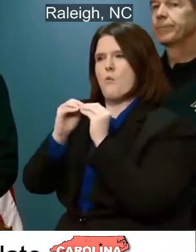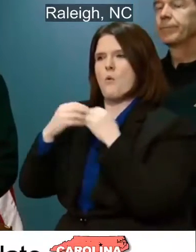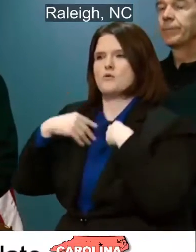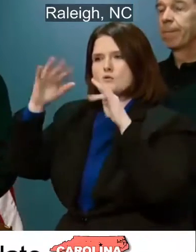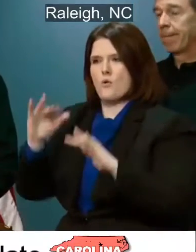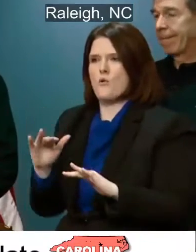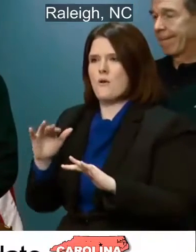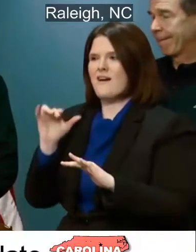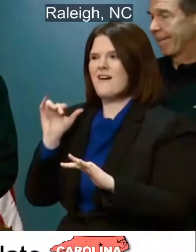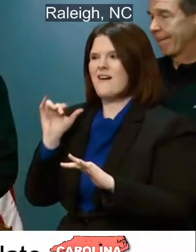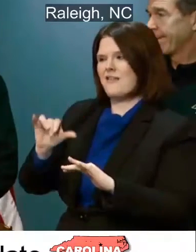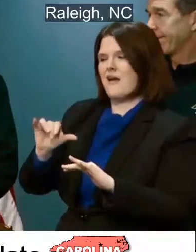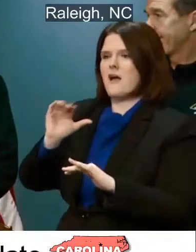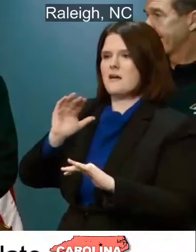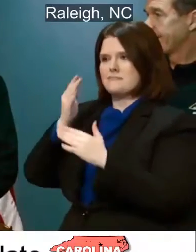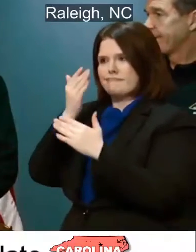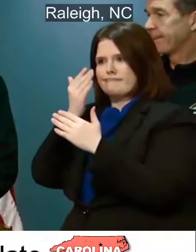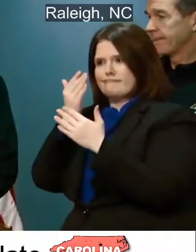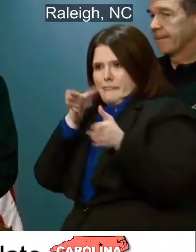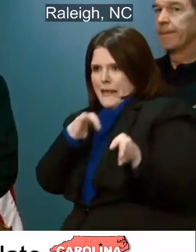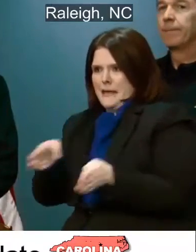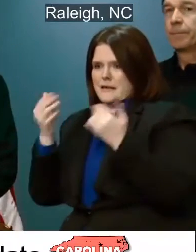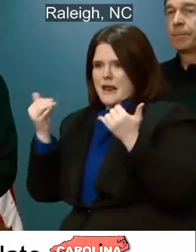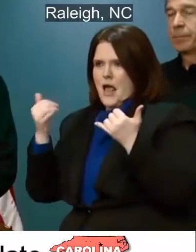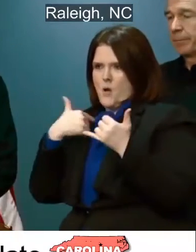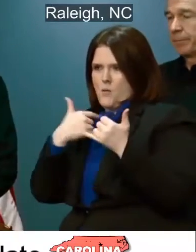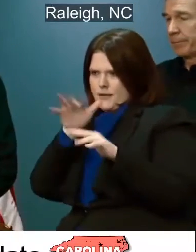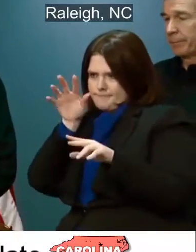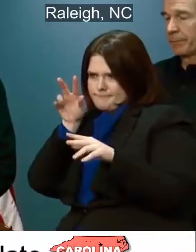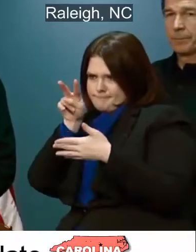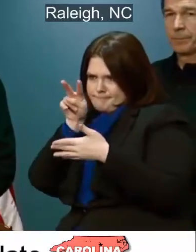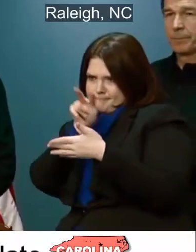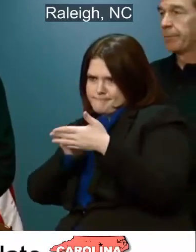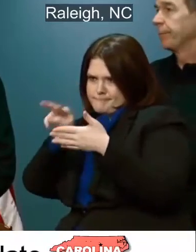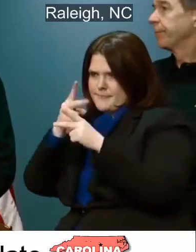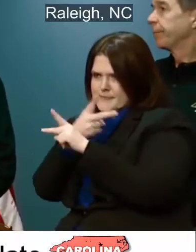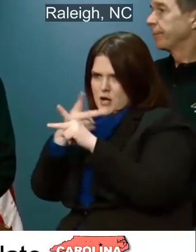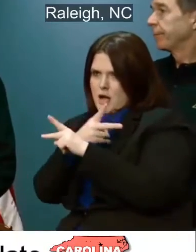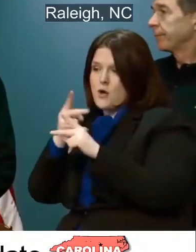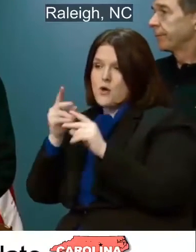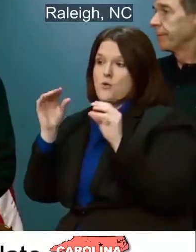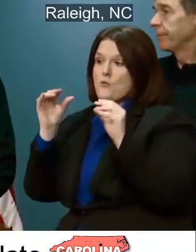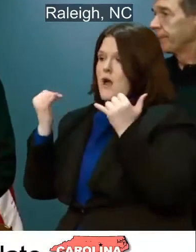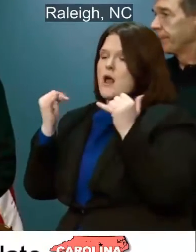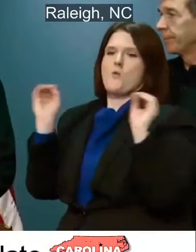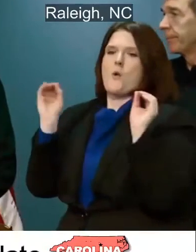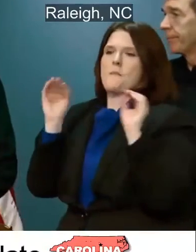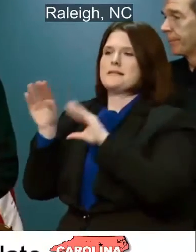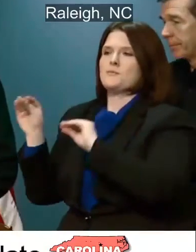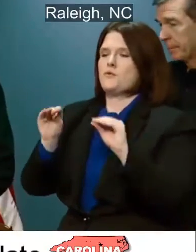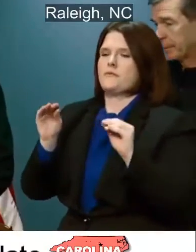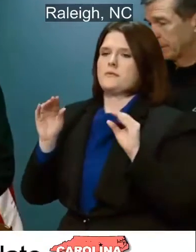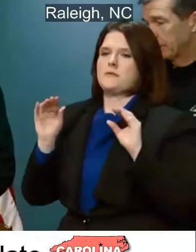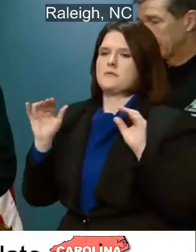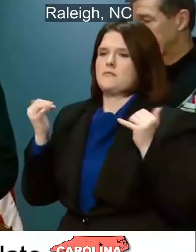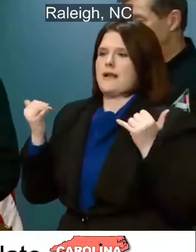So that's what we're assessing right now. But at this point, no one has been moved. No crews have been moved across the